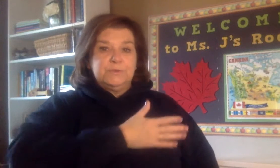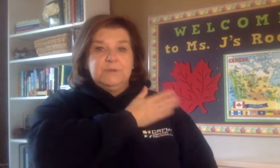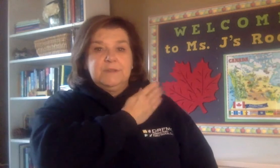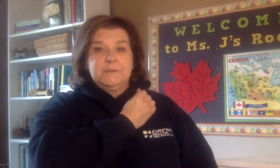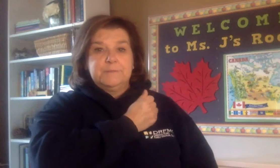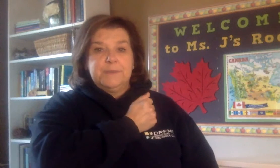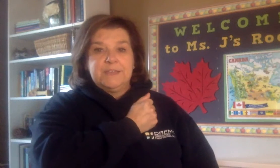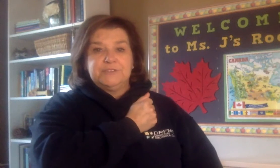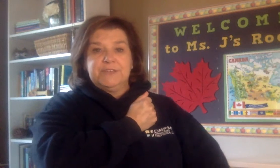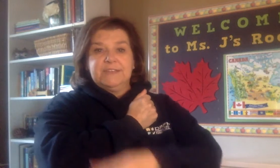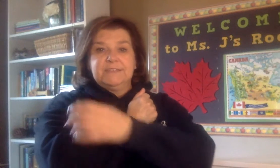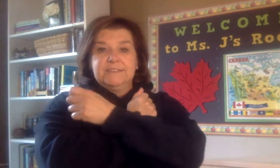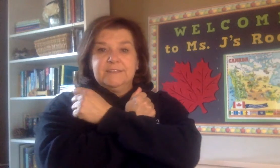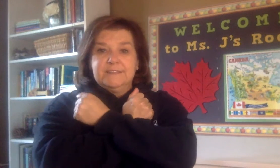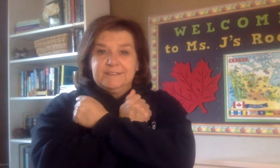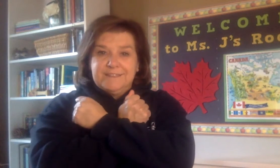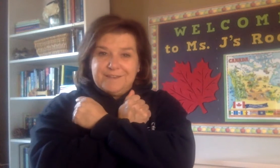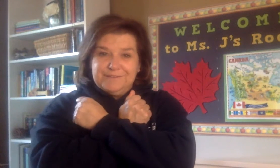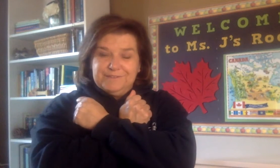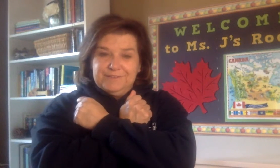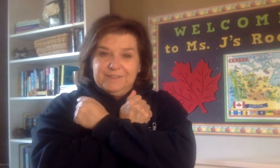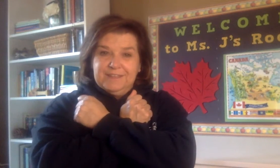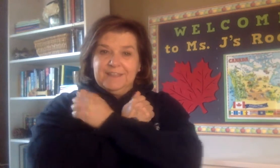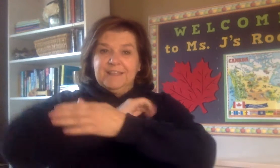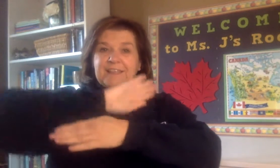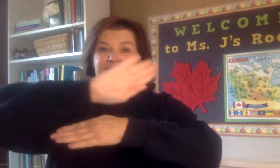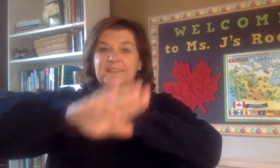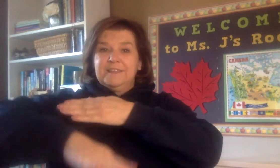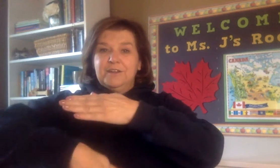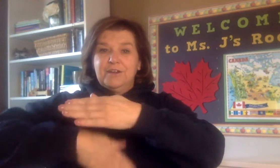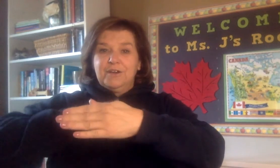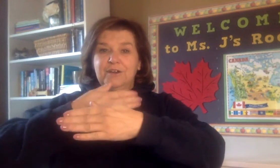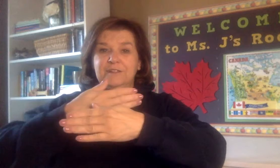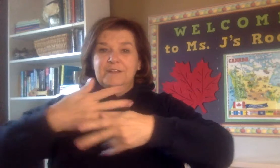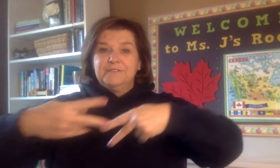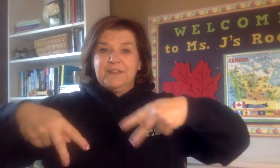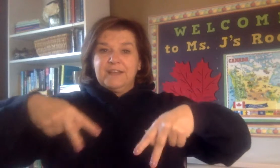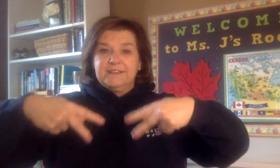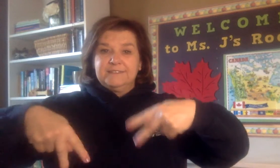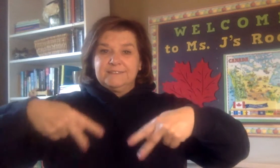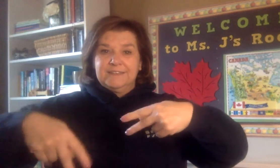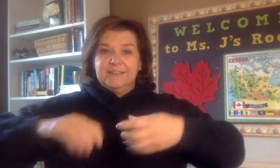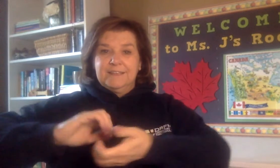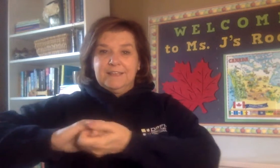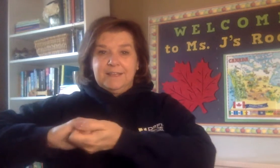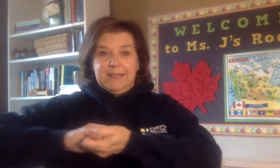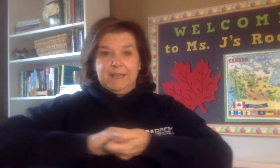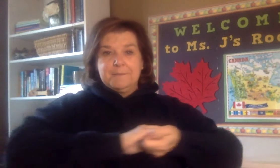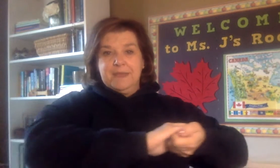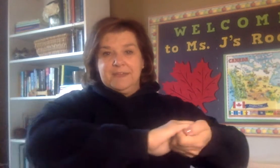true, patriot, love, in all of us,